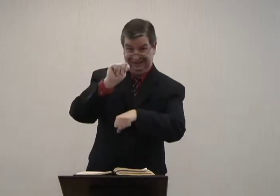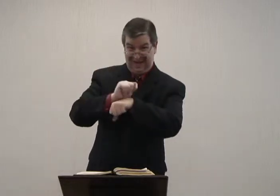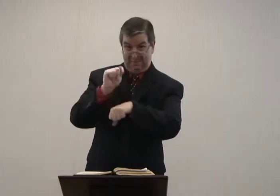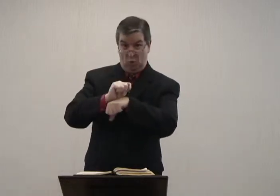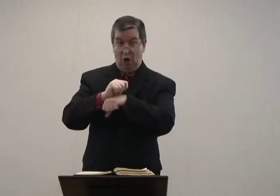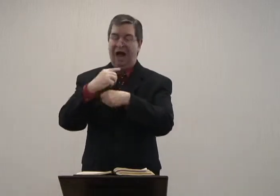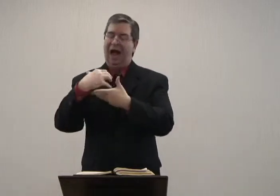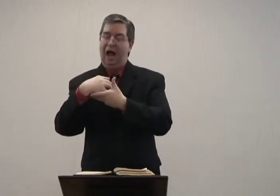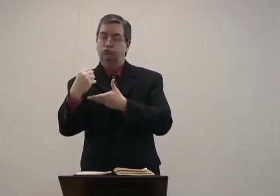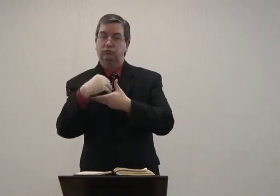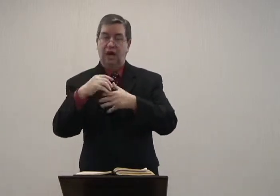doing?